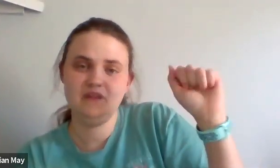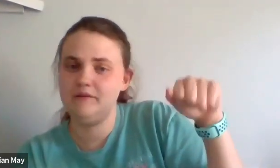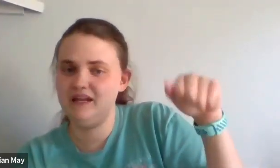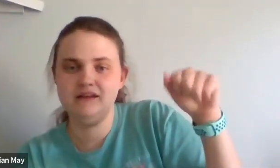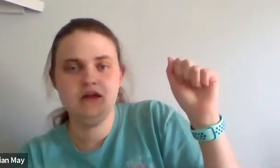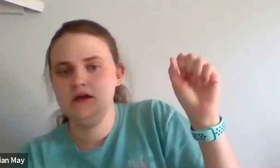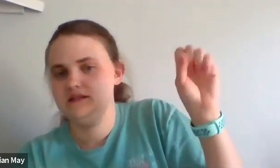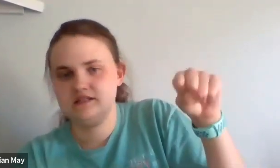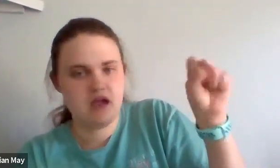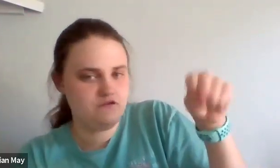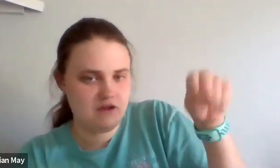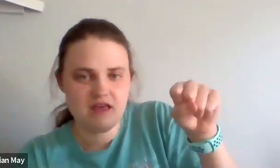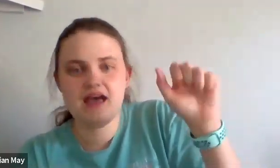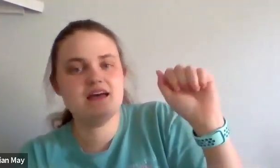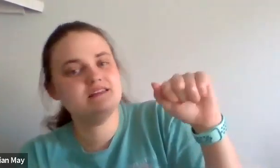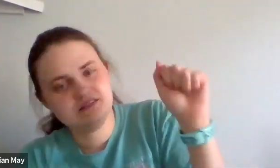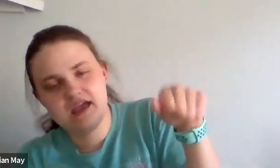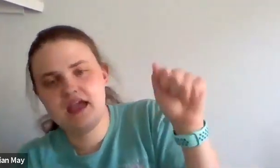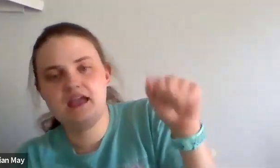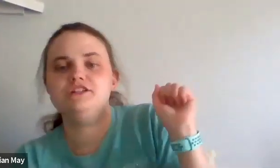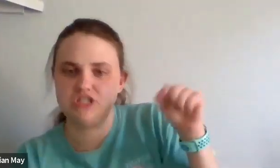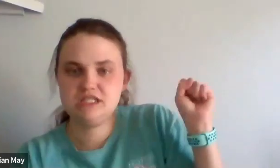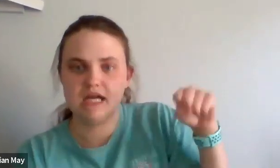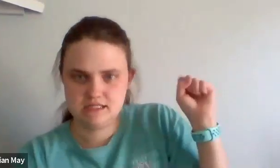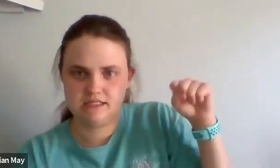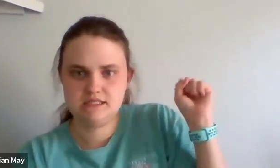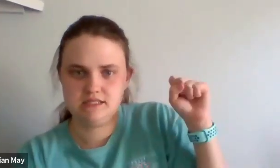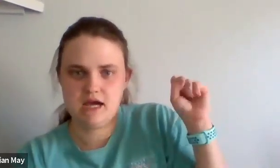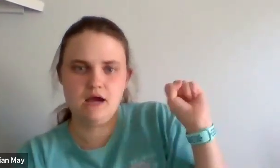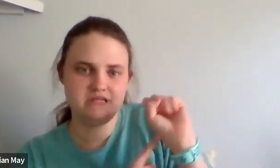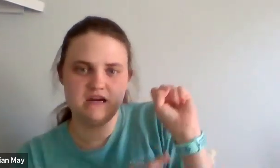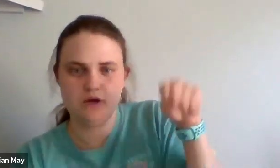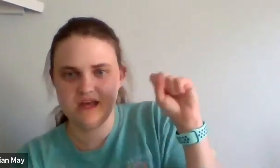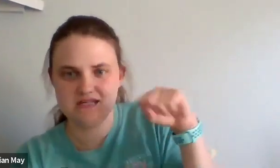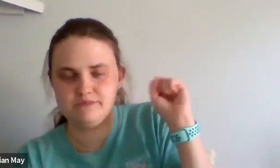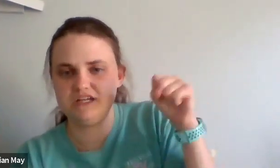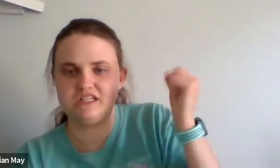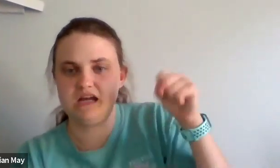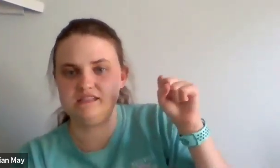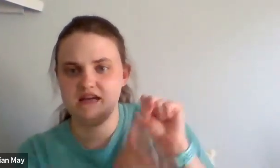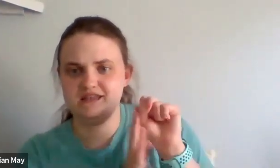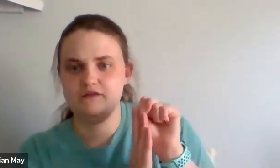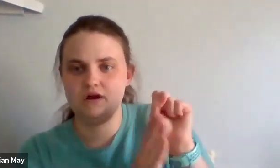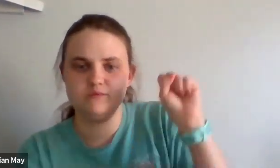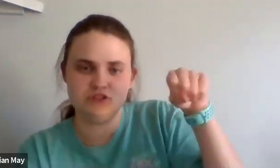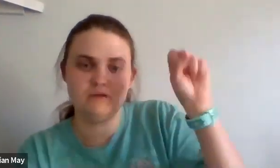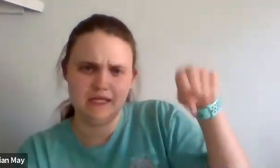I mean, doesn't matter if you have the S, the A, it's just yes. I always kind of go with S, but that's just kind of that's how I feel comfortable. So like,